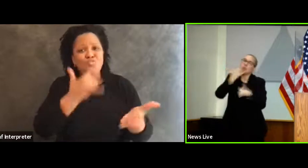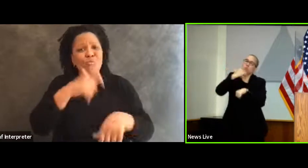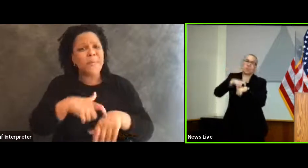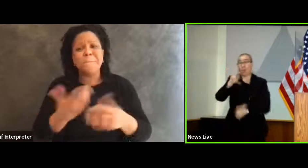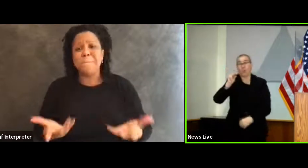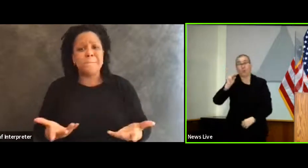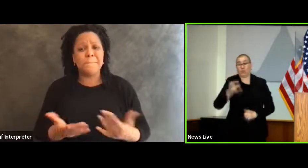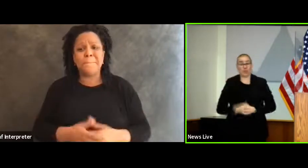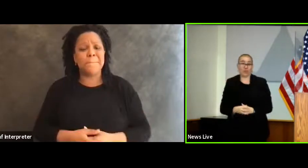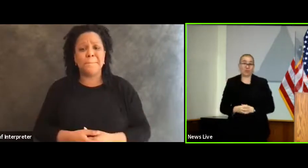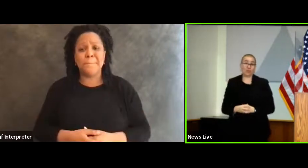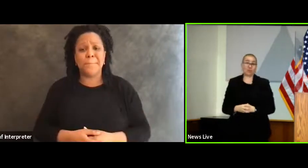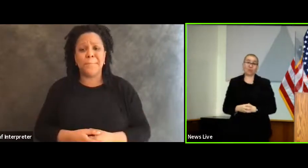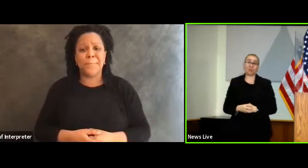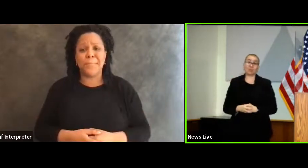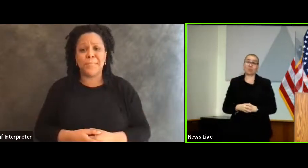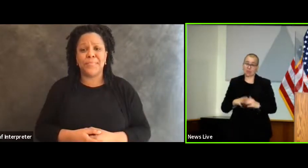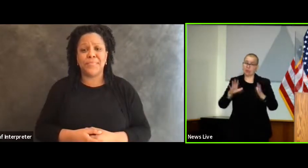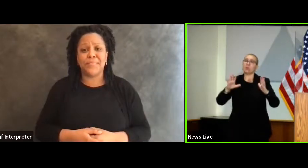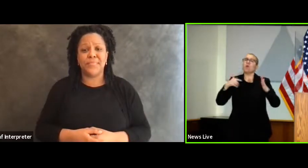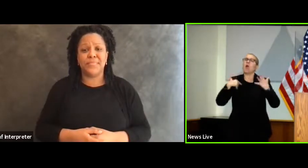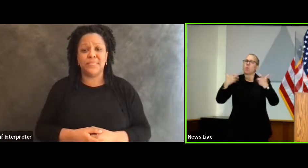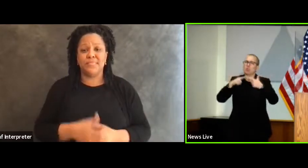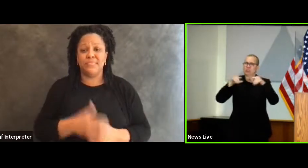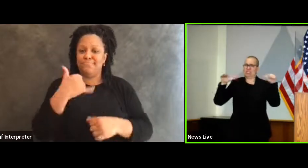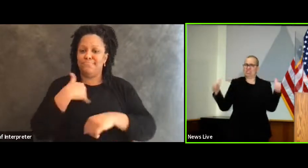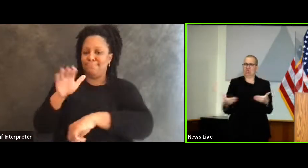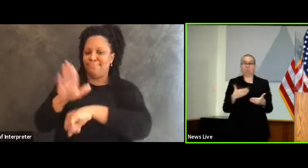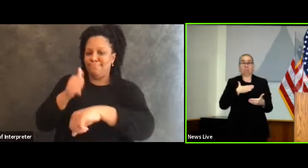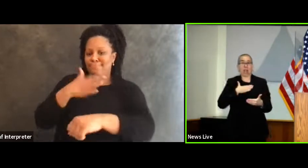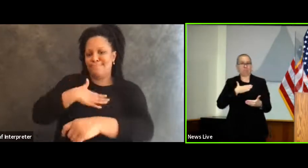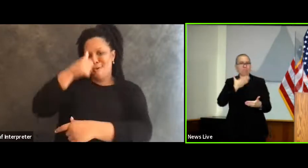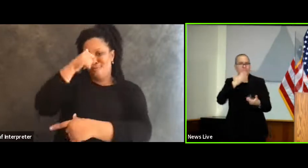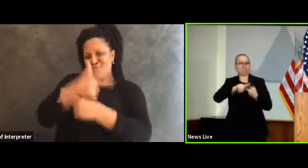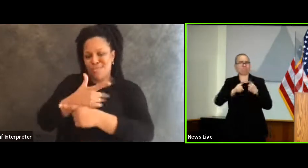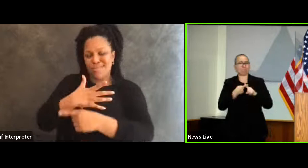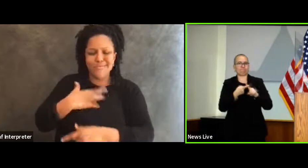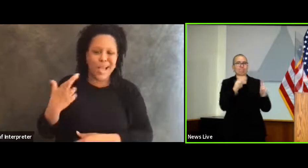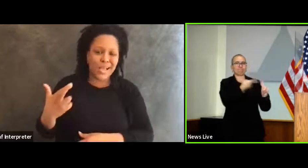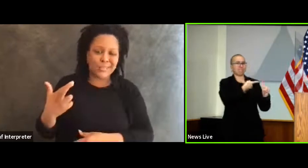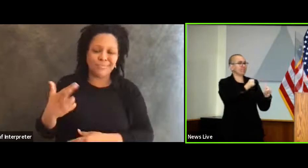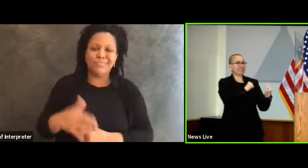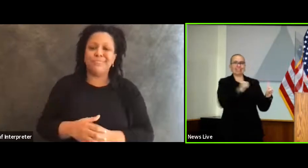my brother and my friend and good public servant, Senator Bobby Joe Champion.